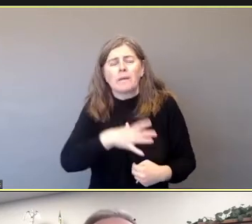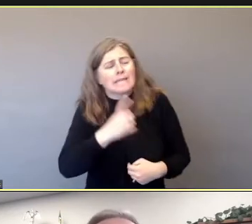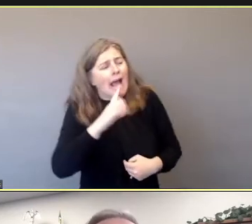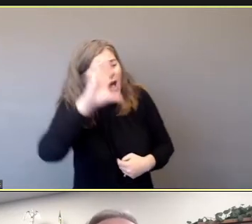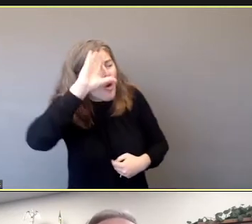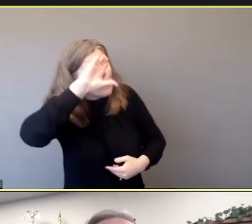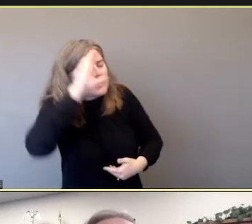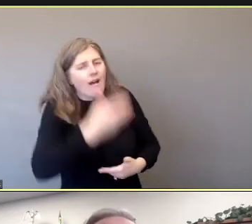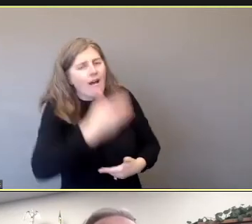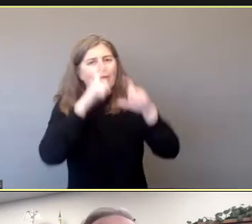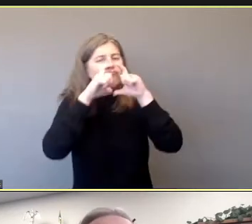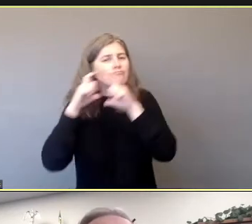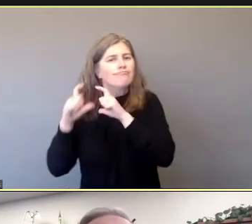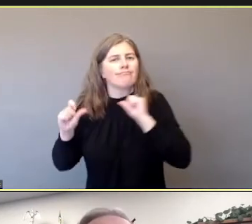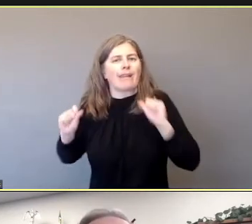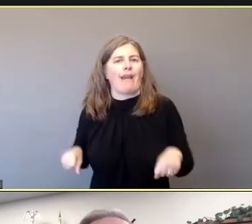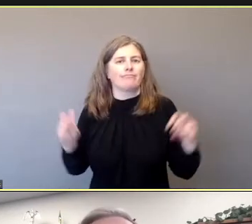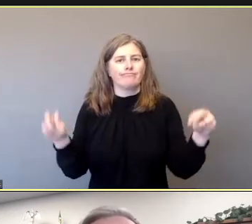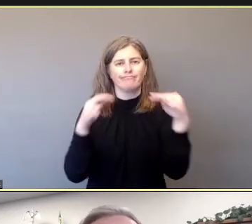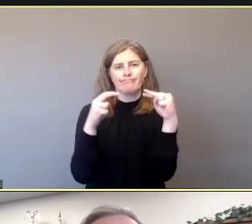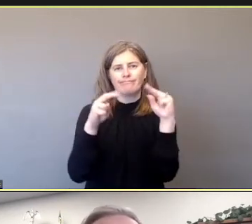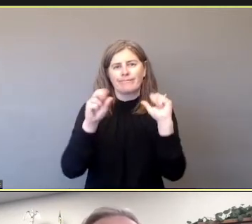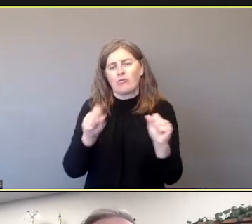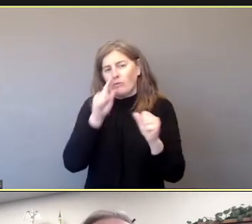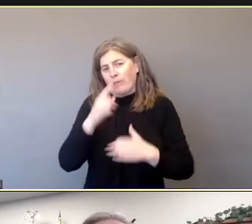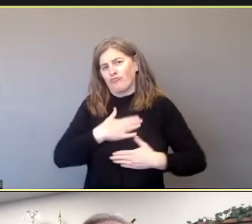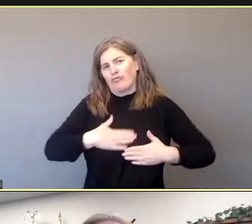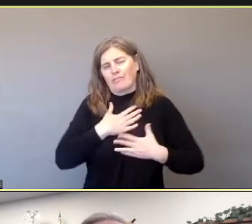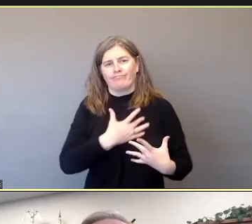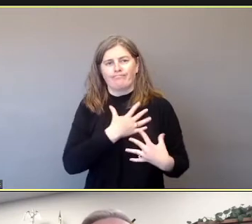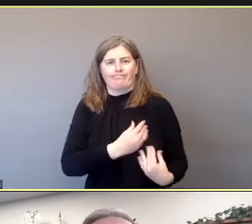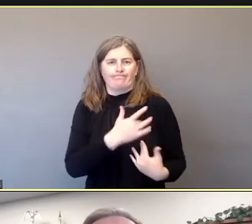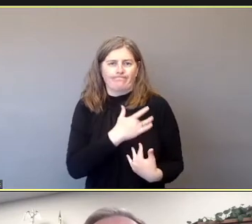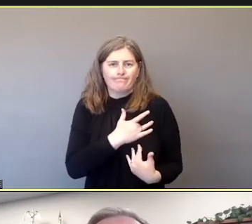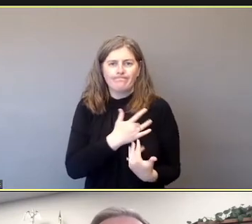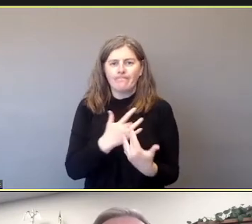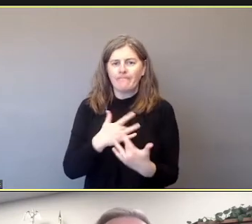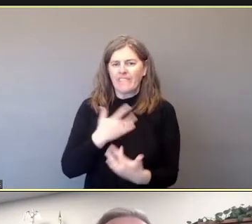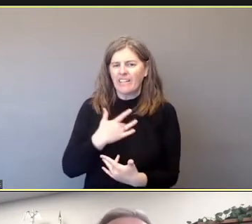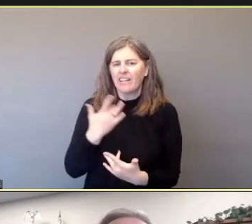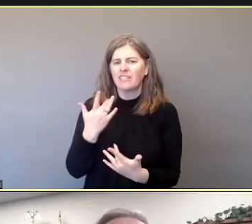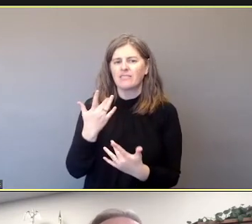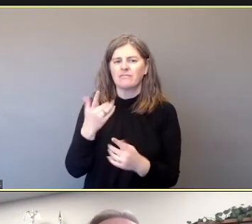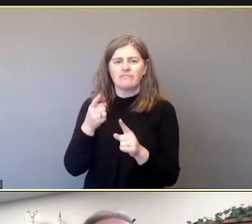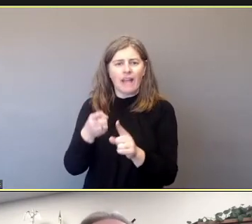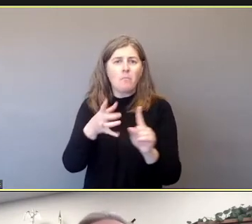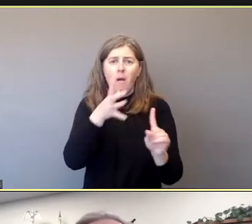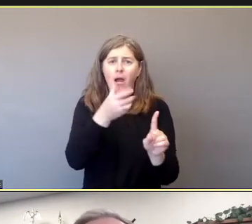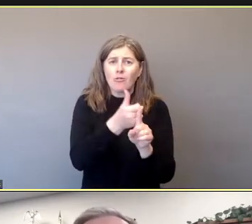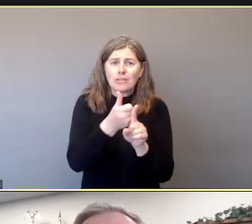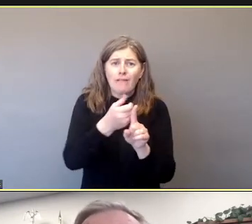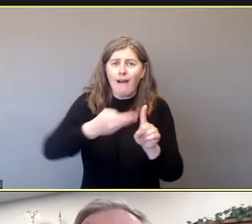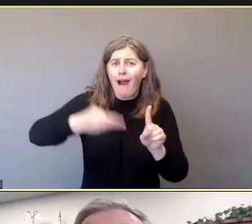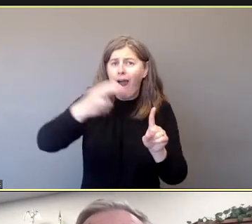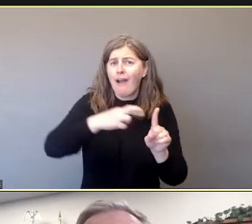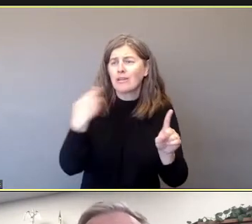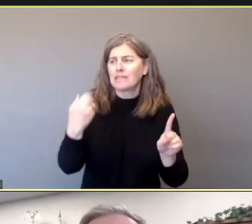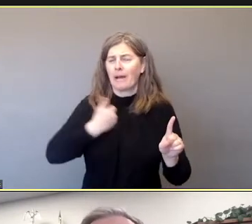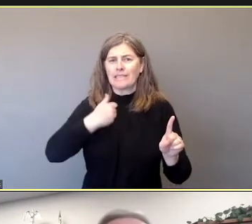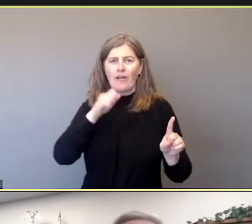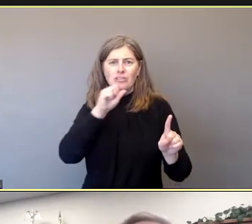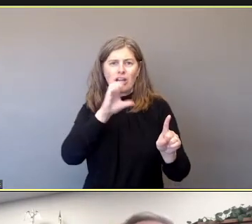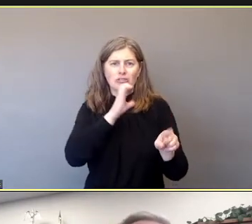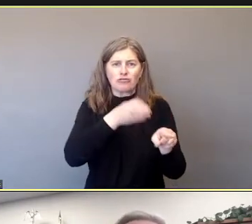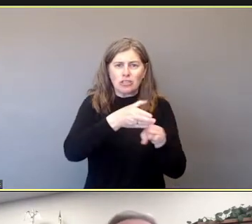And they don't have their masks on. So appreciate that sentiment. She's one of those high-risk people. As a geriatrician, I can tell